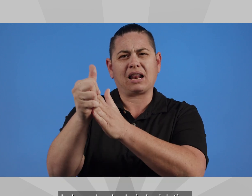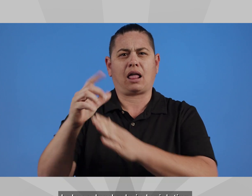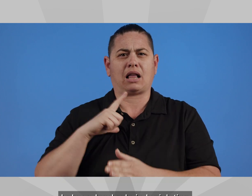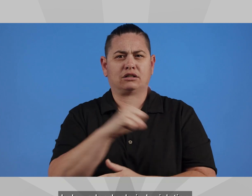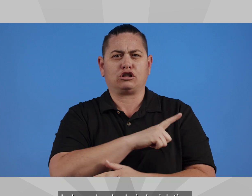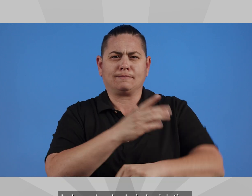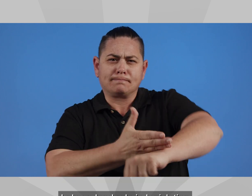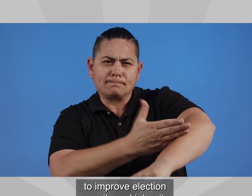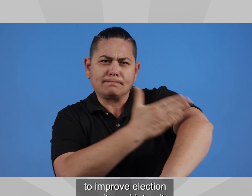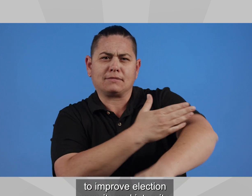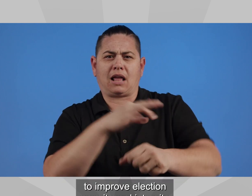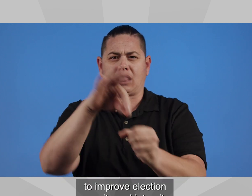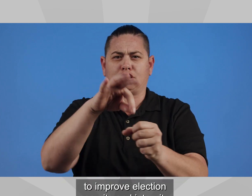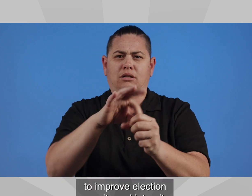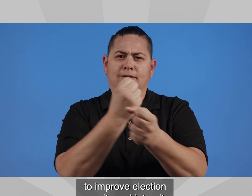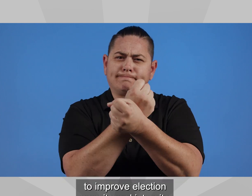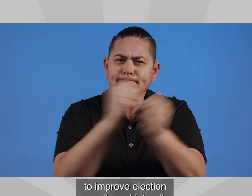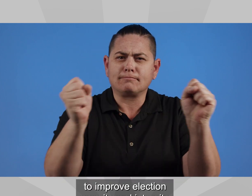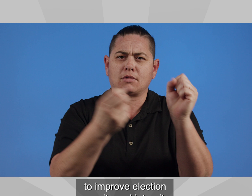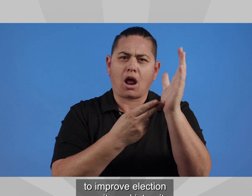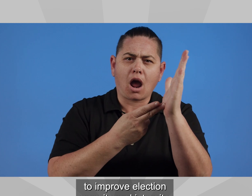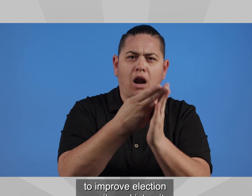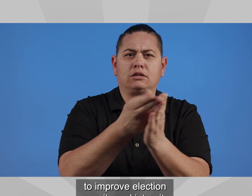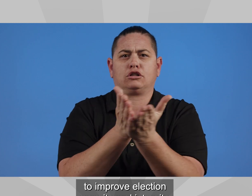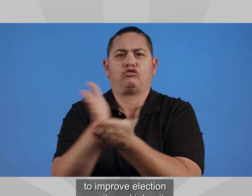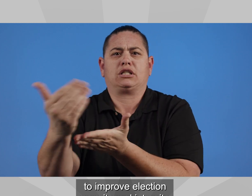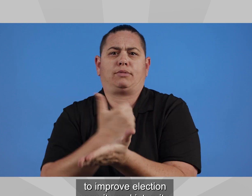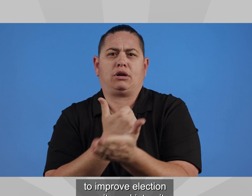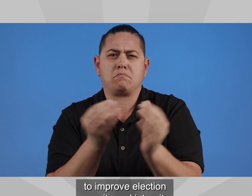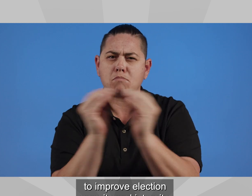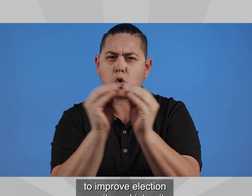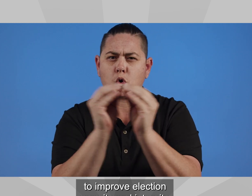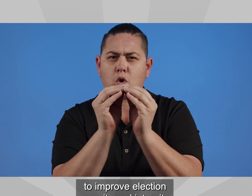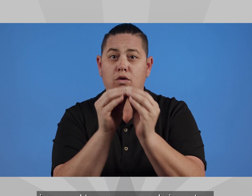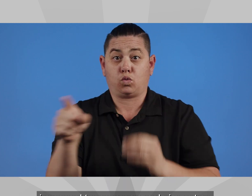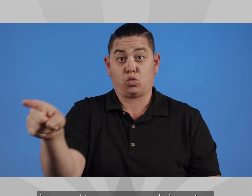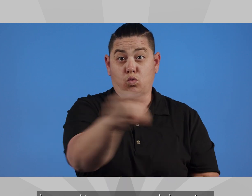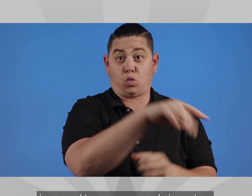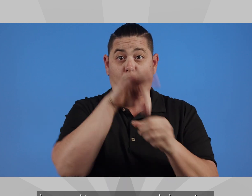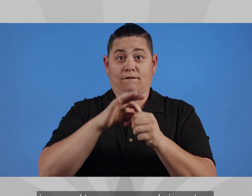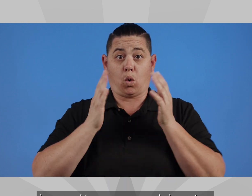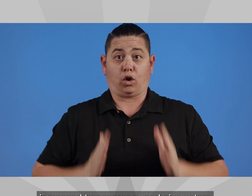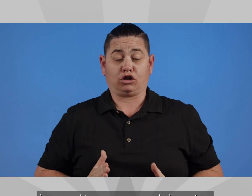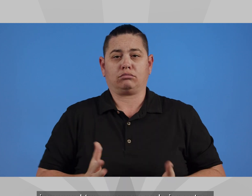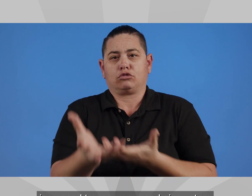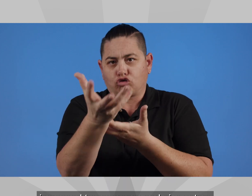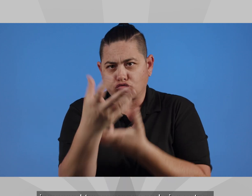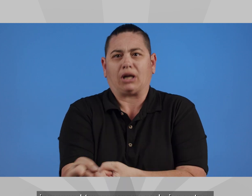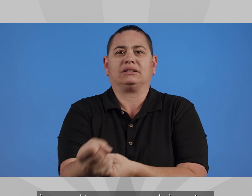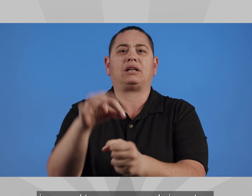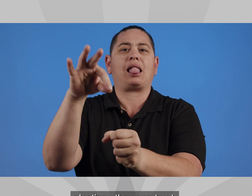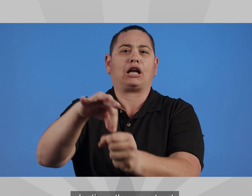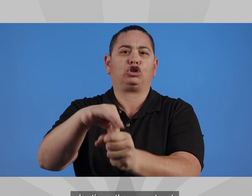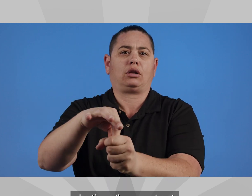in legislation to improve election security and integrity, increase transparency, and